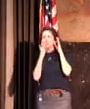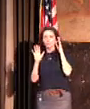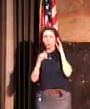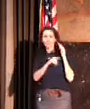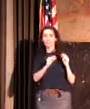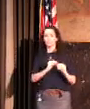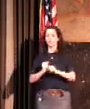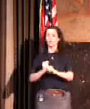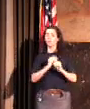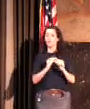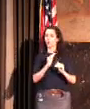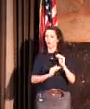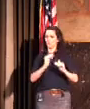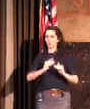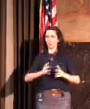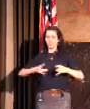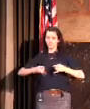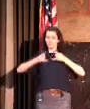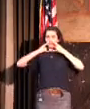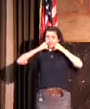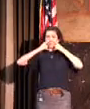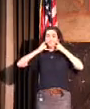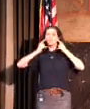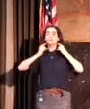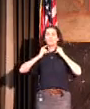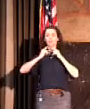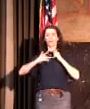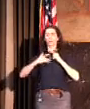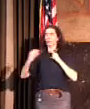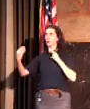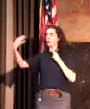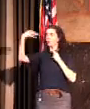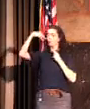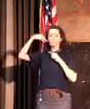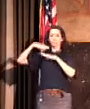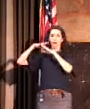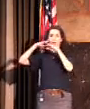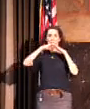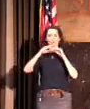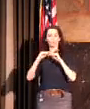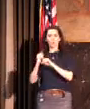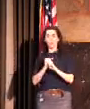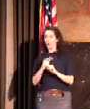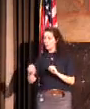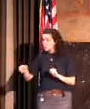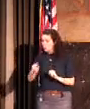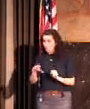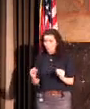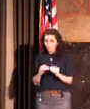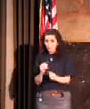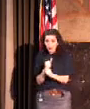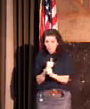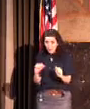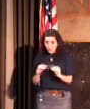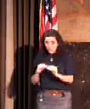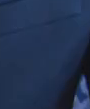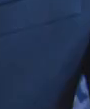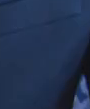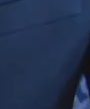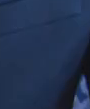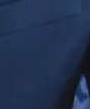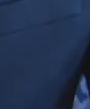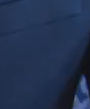of protection to those who are wearing them. So for people that want the most protection for them, at this